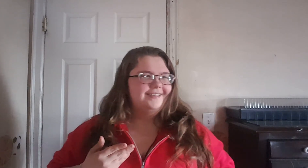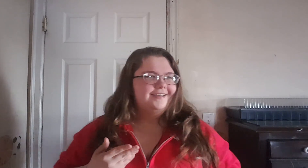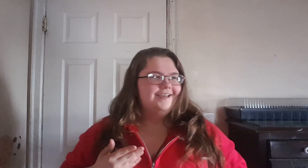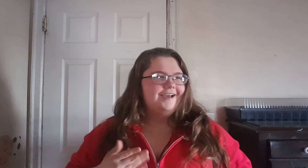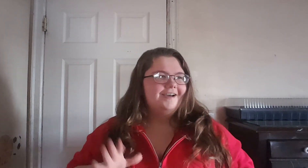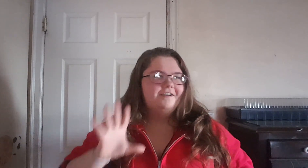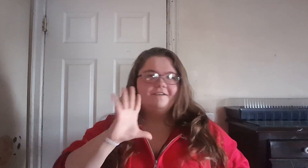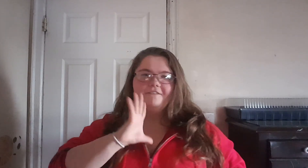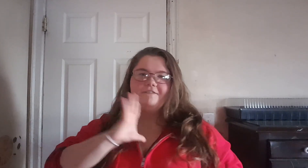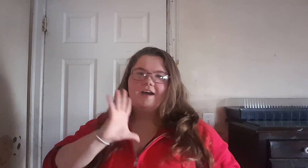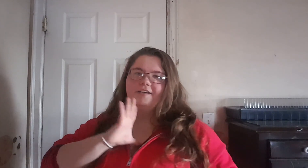fine